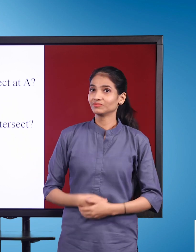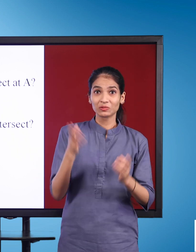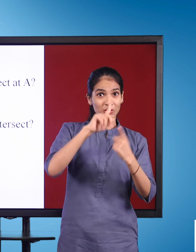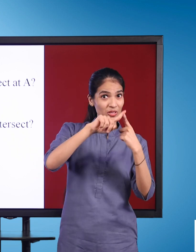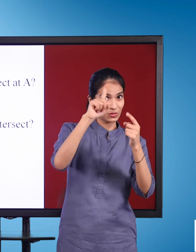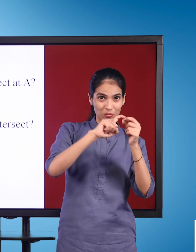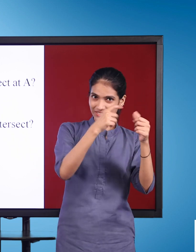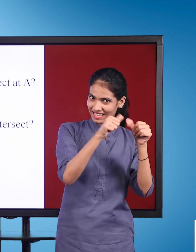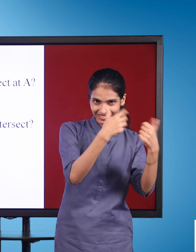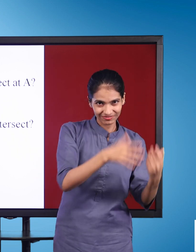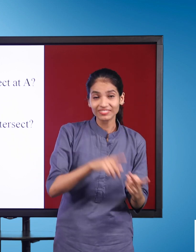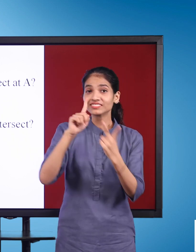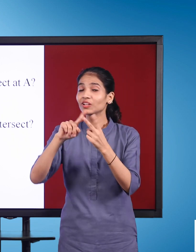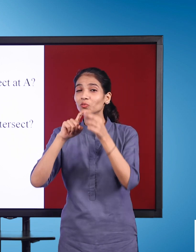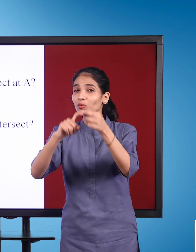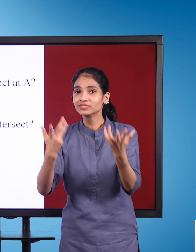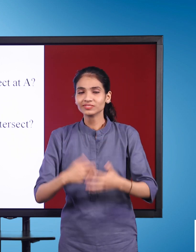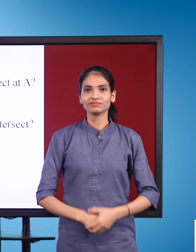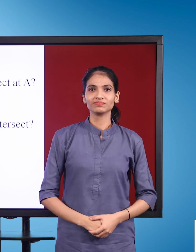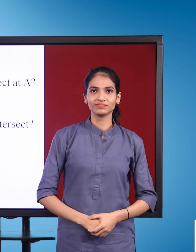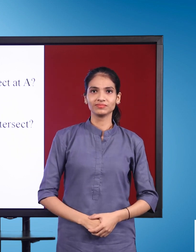Which line segments intersect at A?